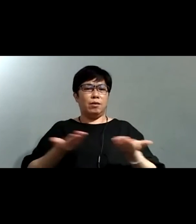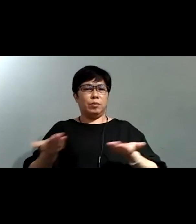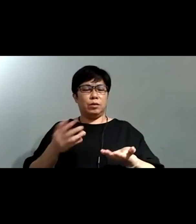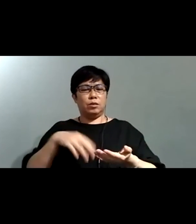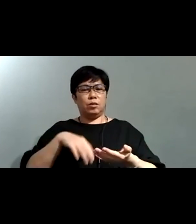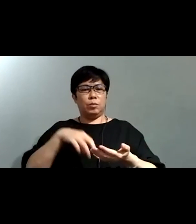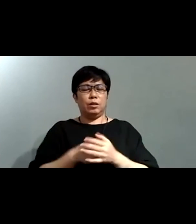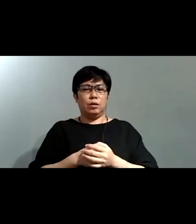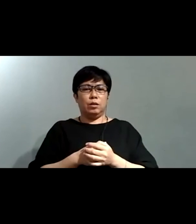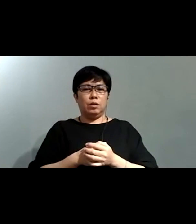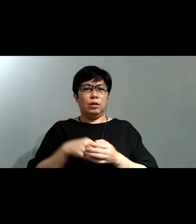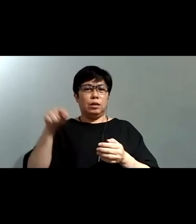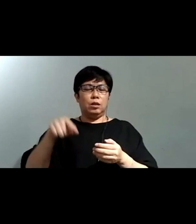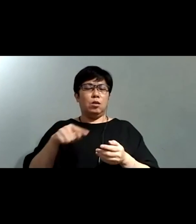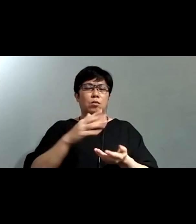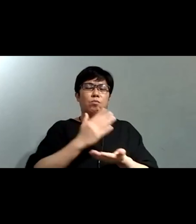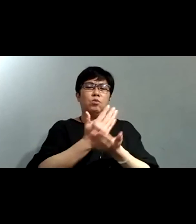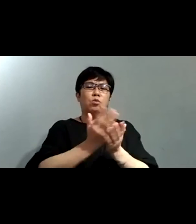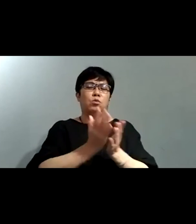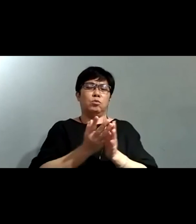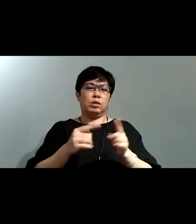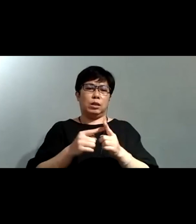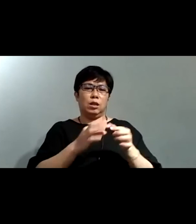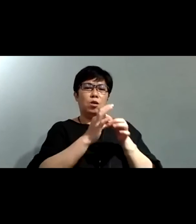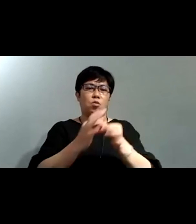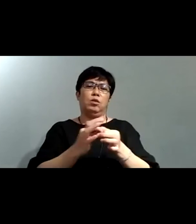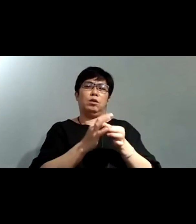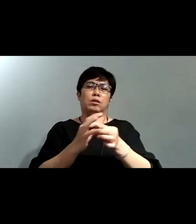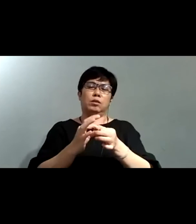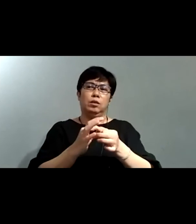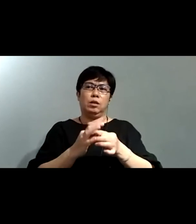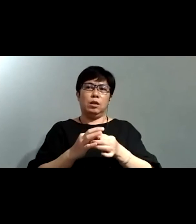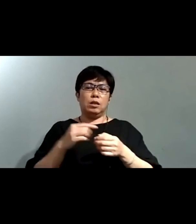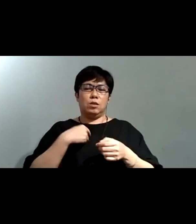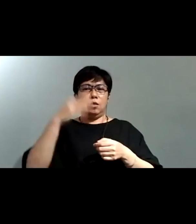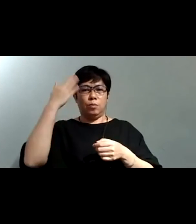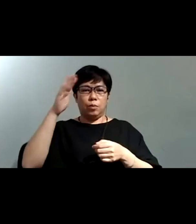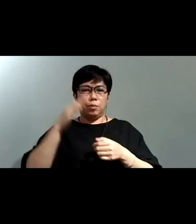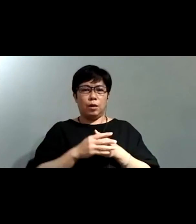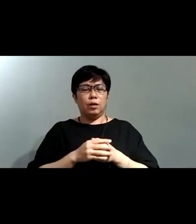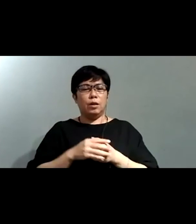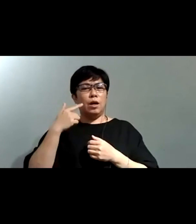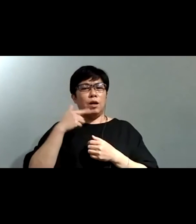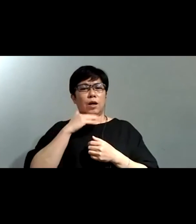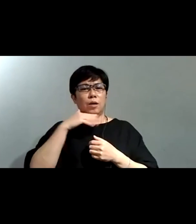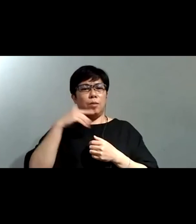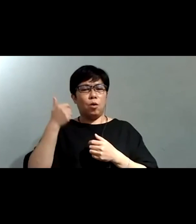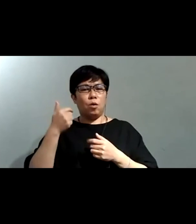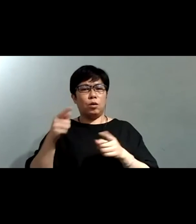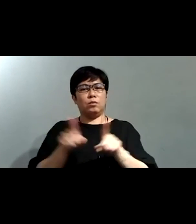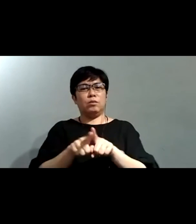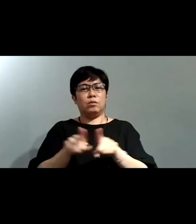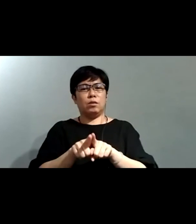them and then let them to build kinds of consensus of trust. Finally, the most